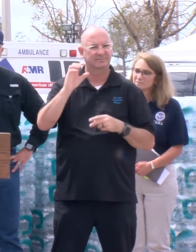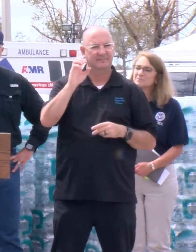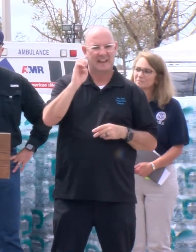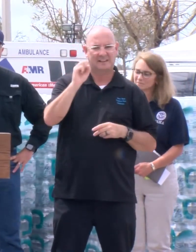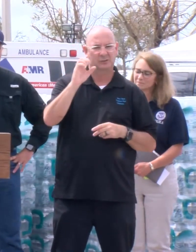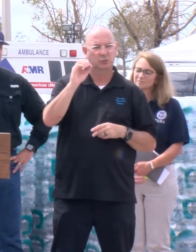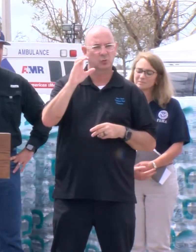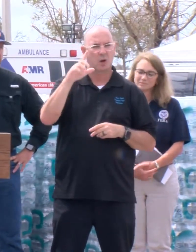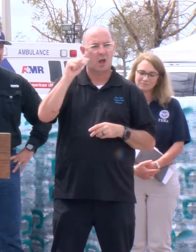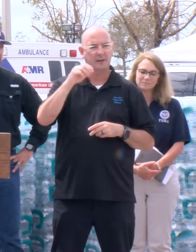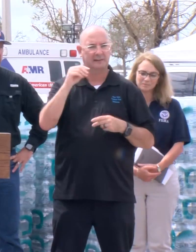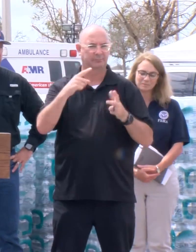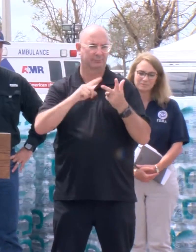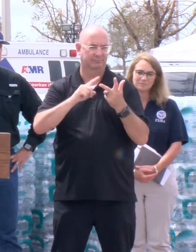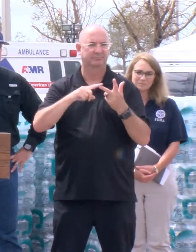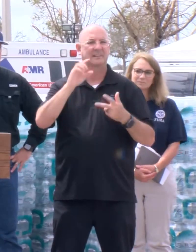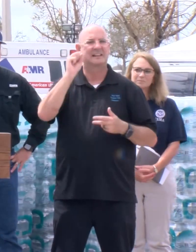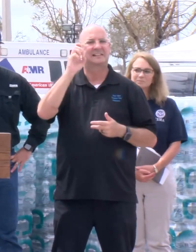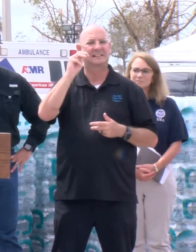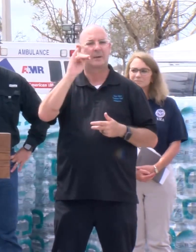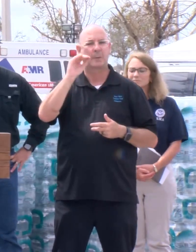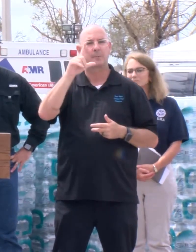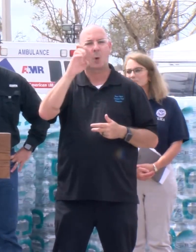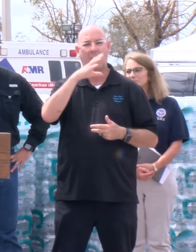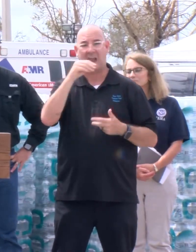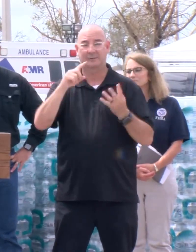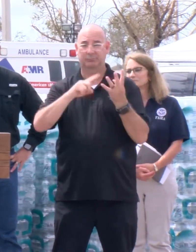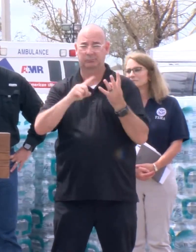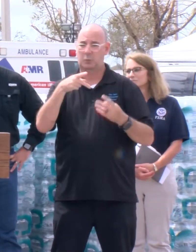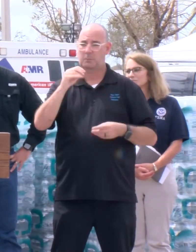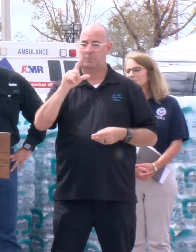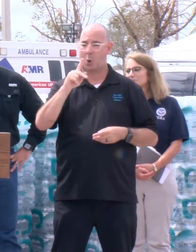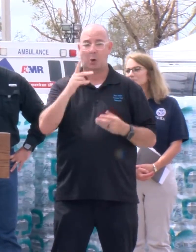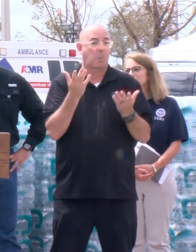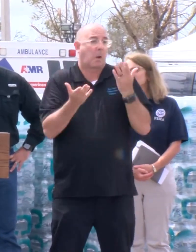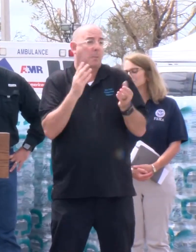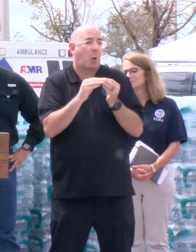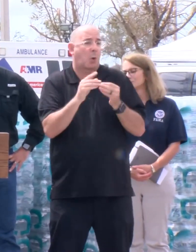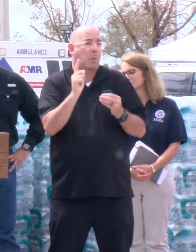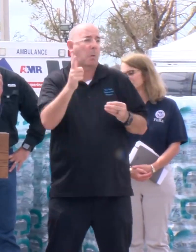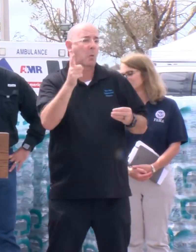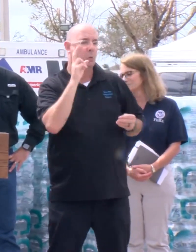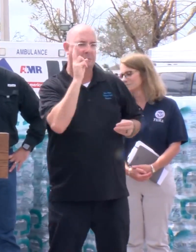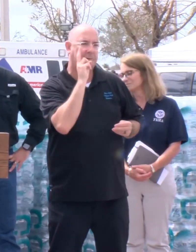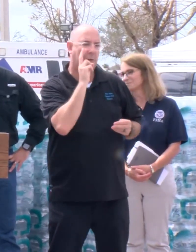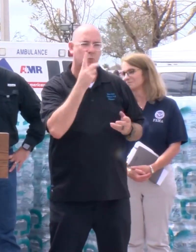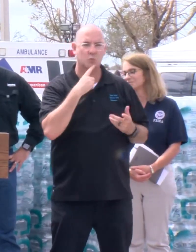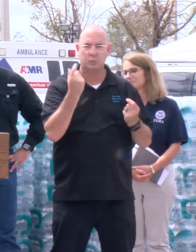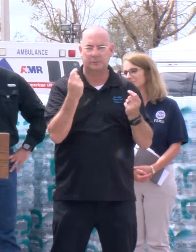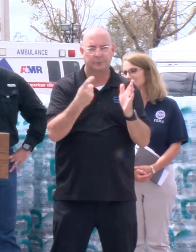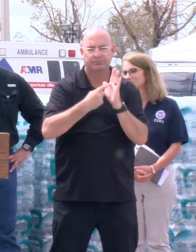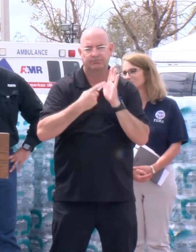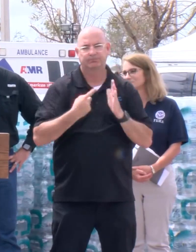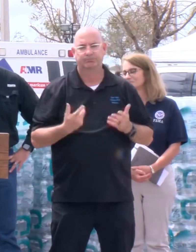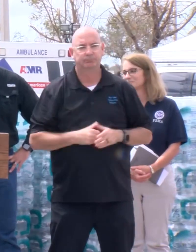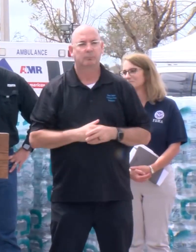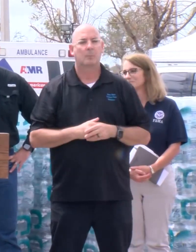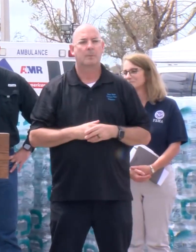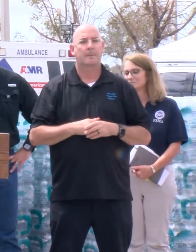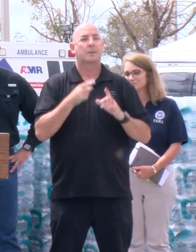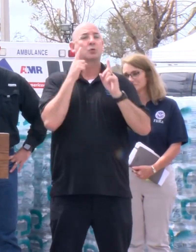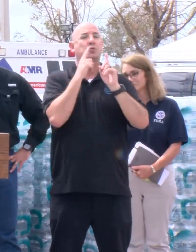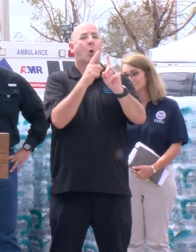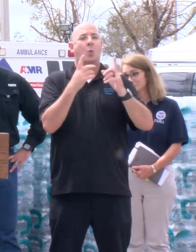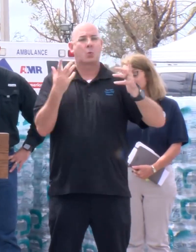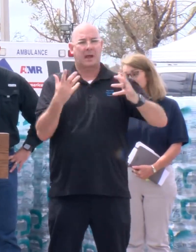demand calls for that. So we'll see how that works out. So the goal of this, and Kevin Guthrie will talk about a little bit